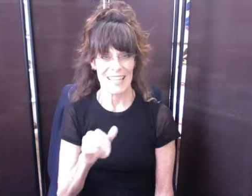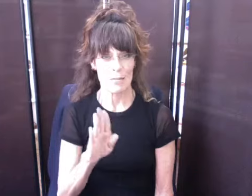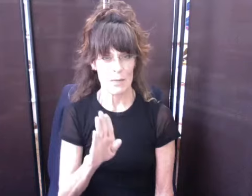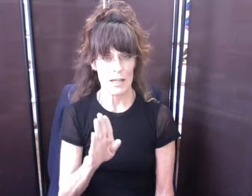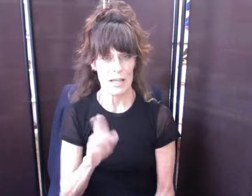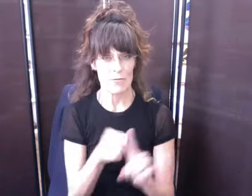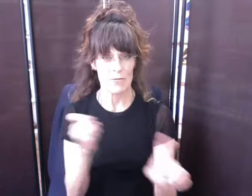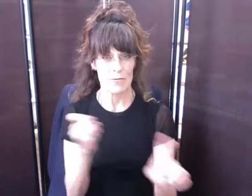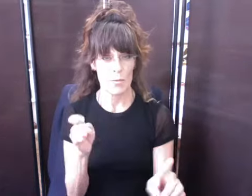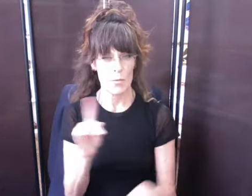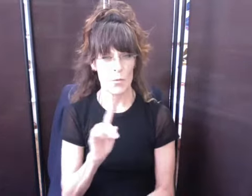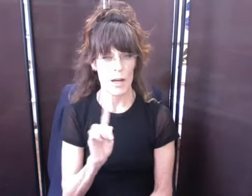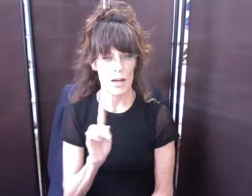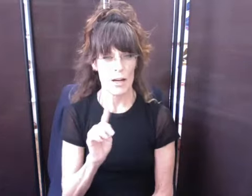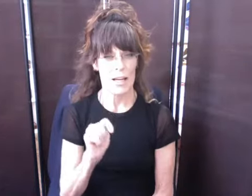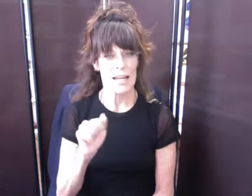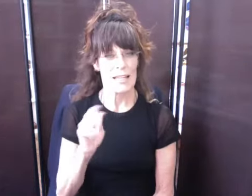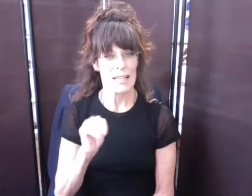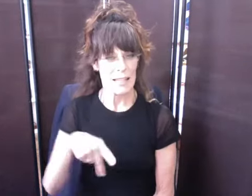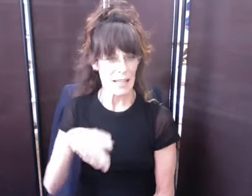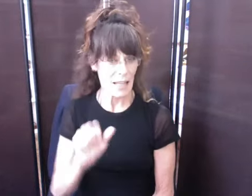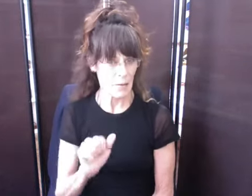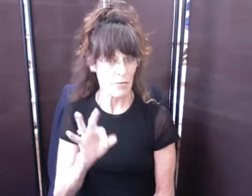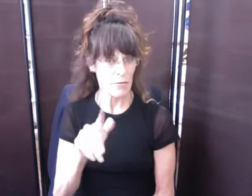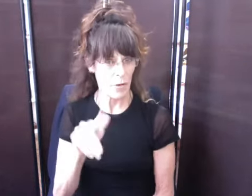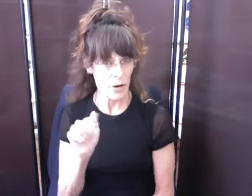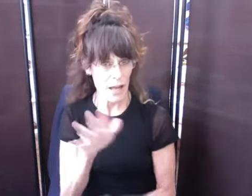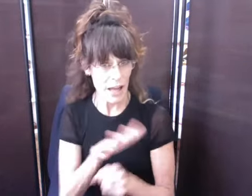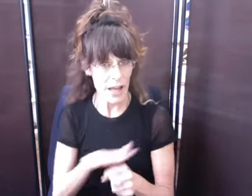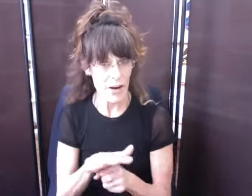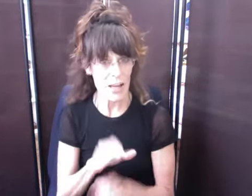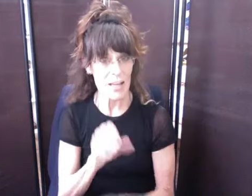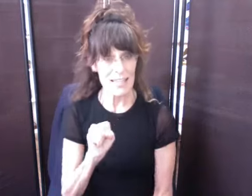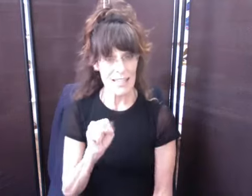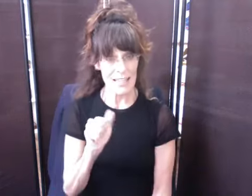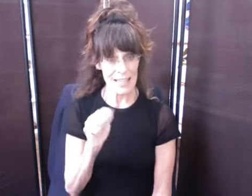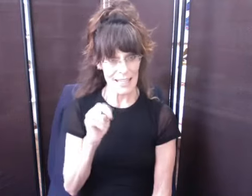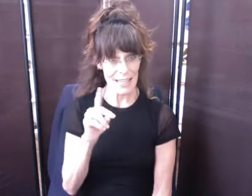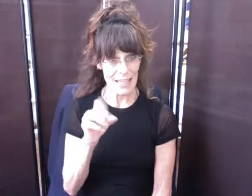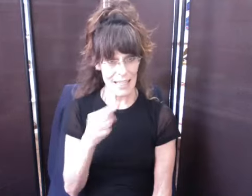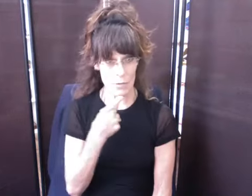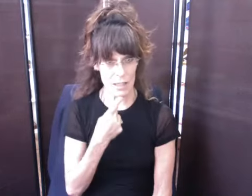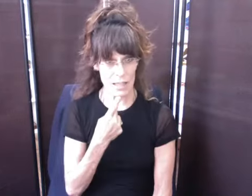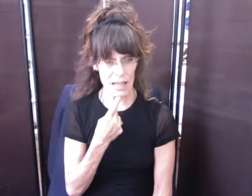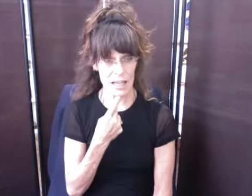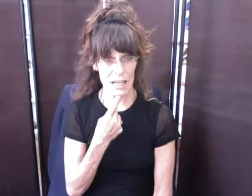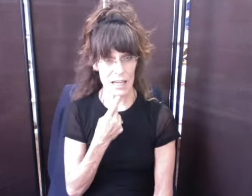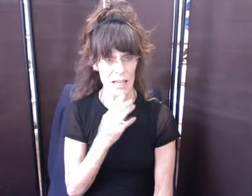the Tampa, Florida area. And Sandy used to say that the big book is not the treasure, that God is the